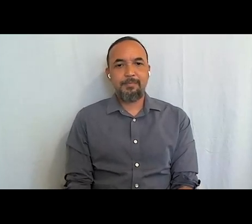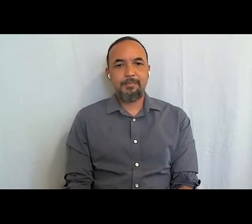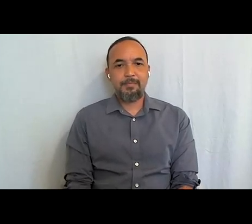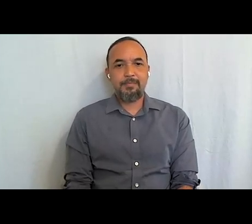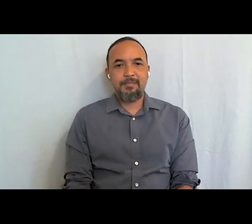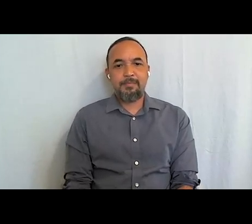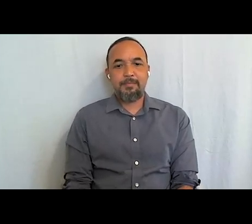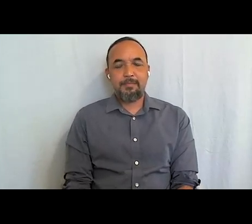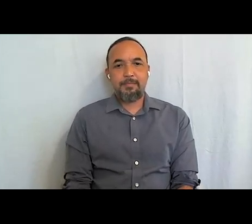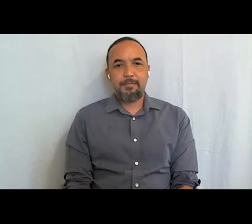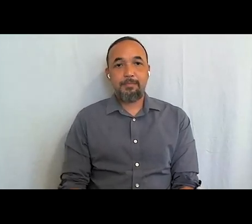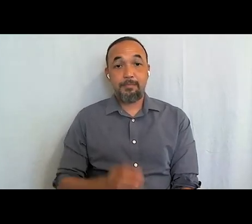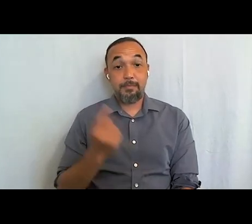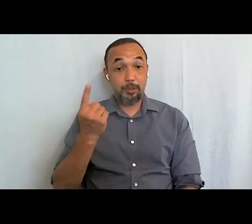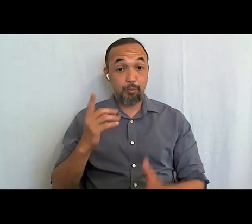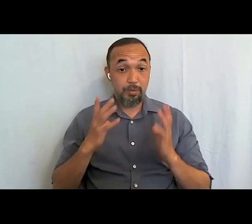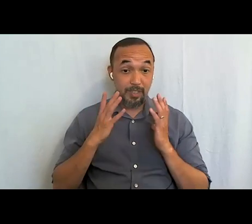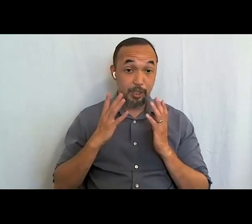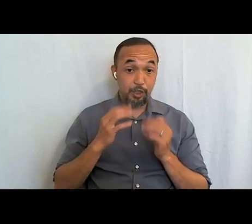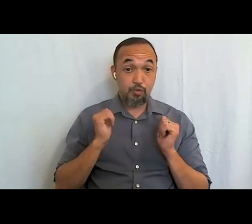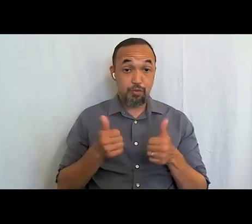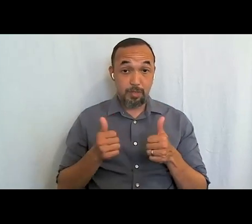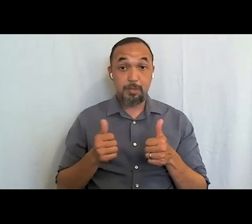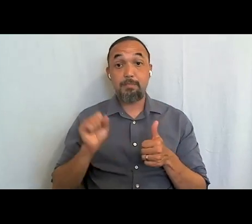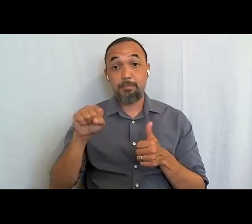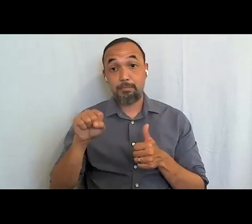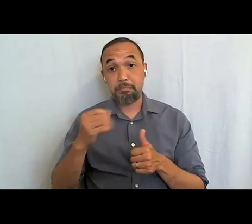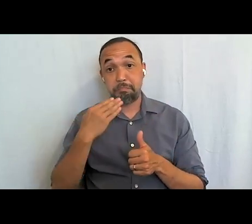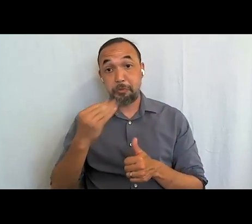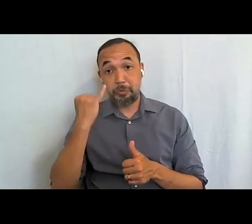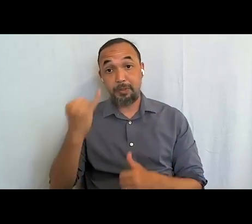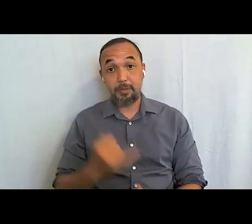Yeah, somebody took a vacation. That's great. A GISHcation. Good.